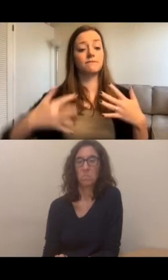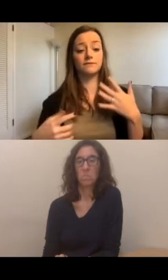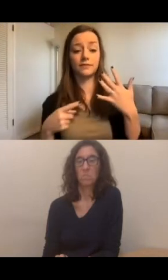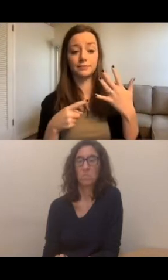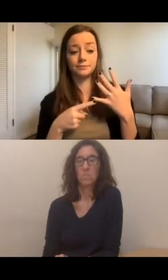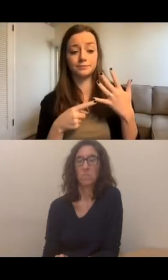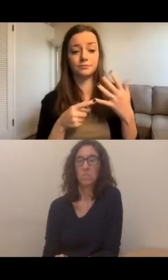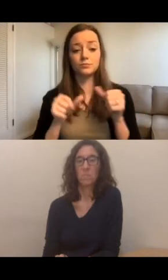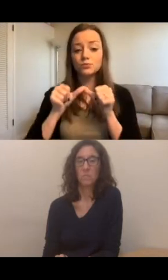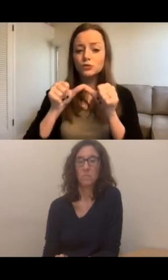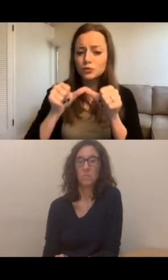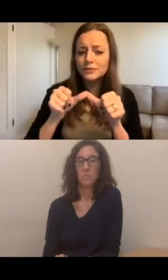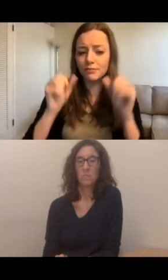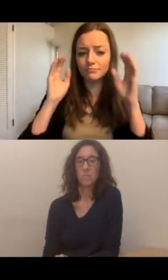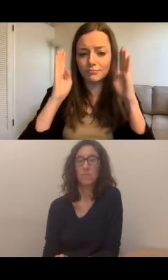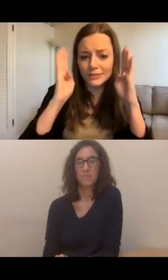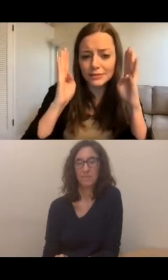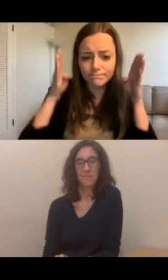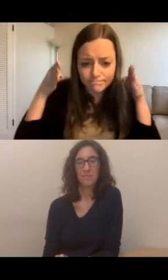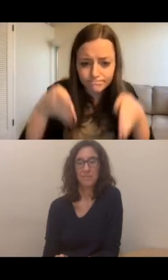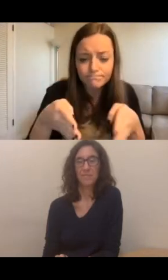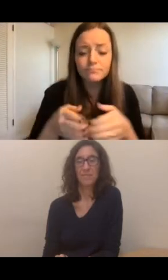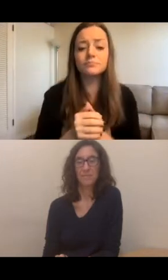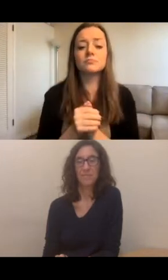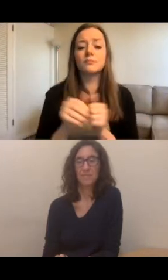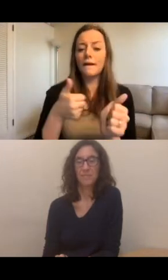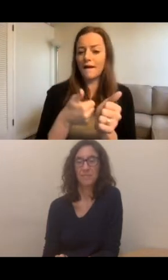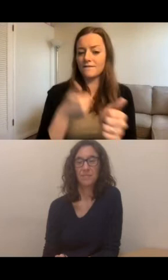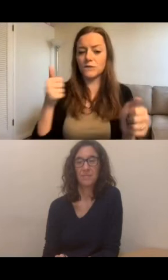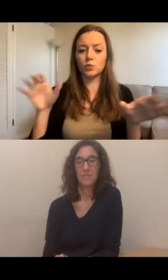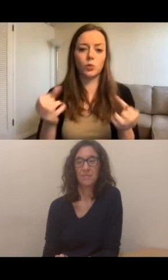focus. The fifth one, we have sustained attention.